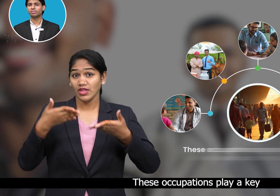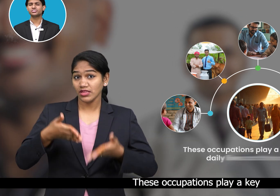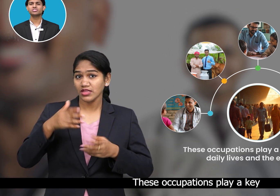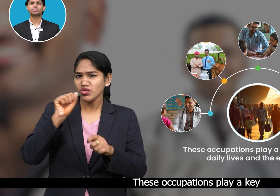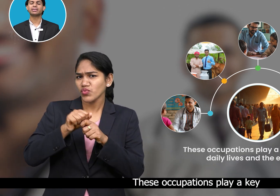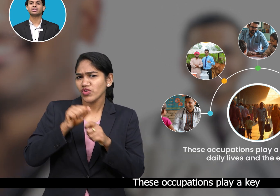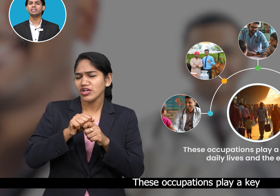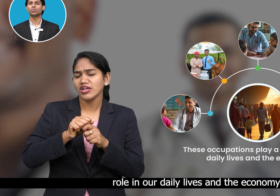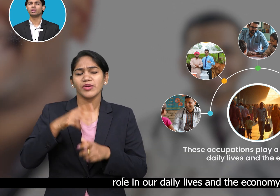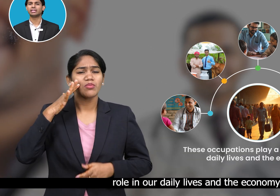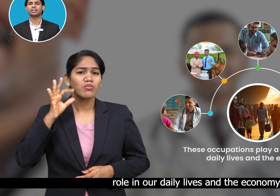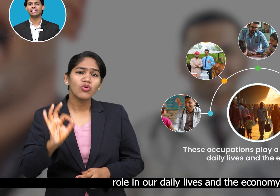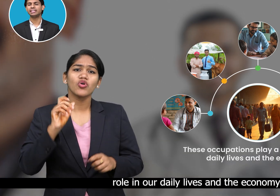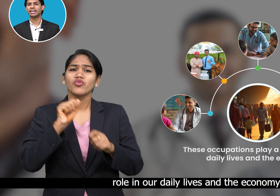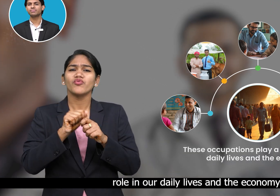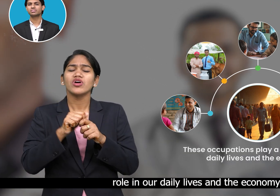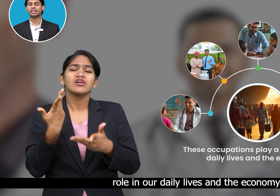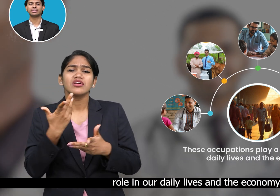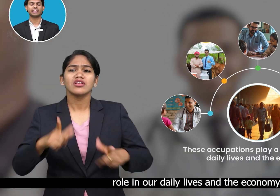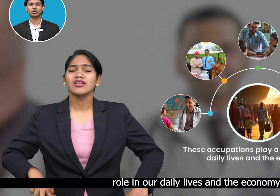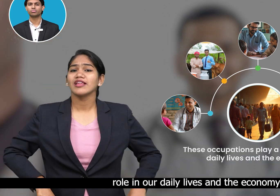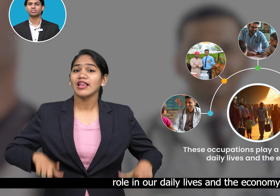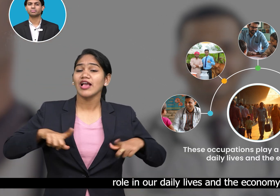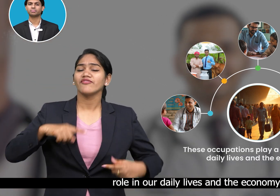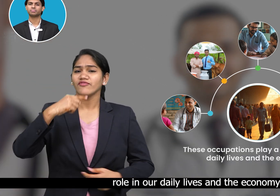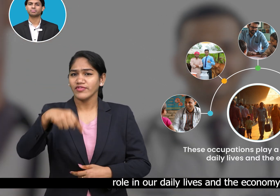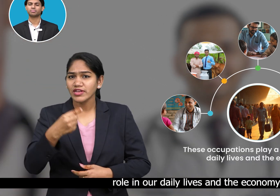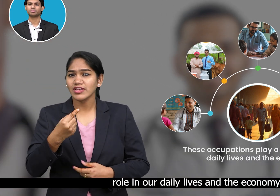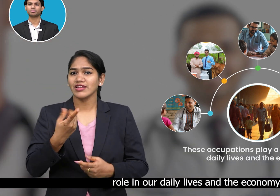These occupations play a key role in our daily lives and the economy.